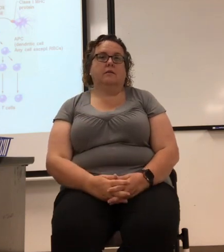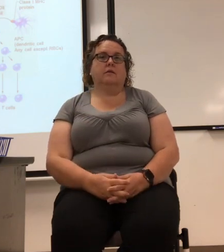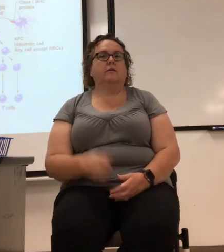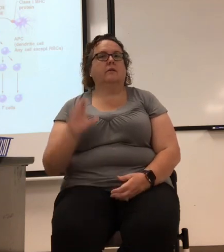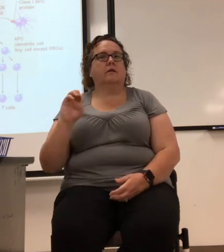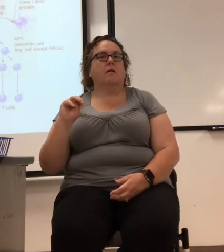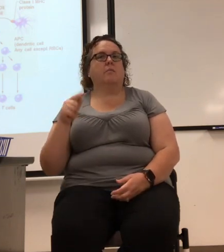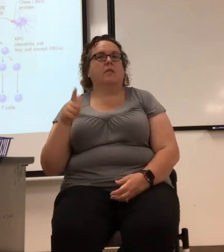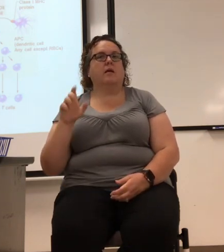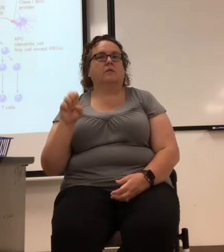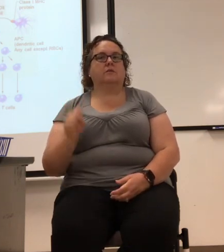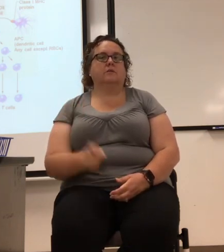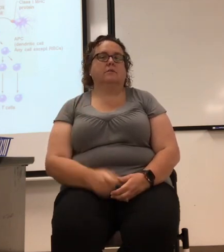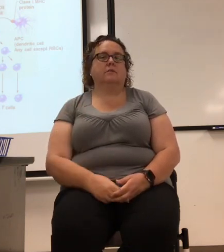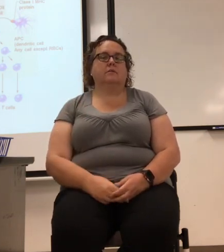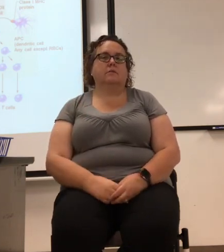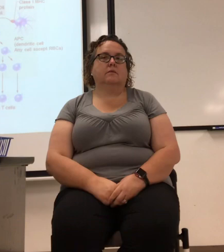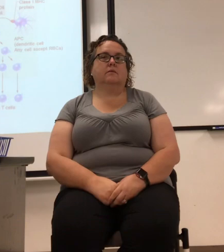complex.